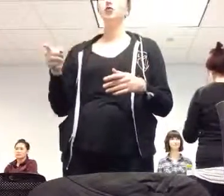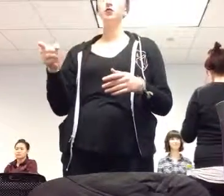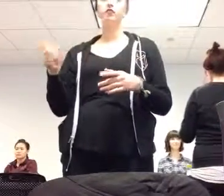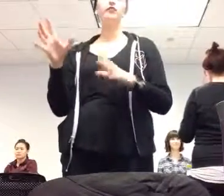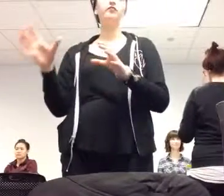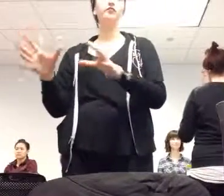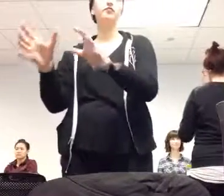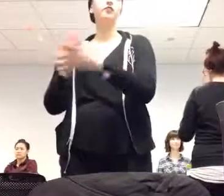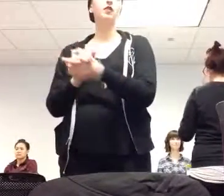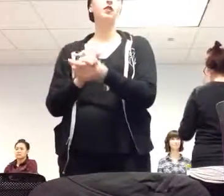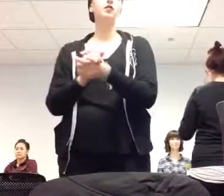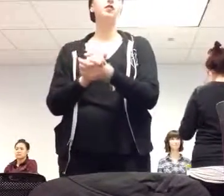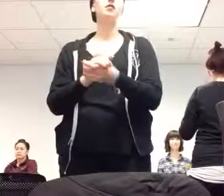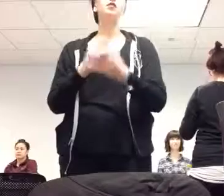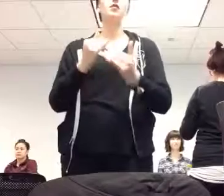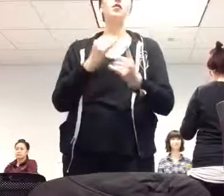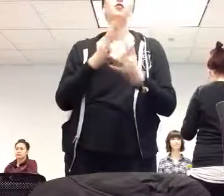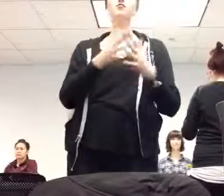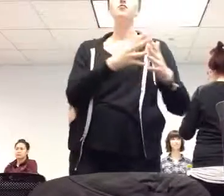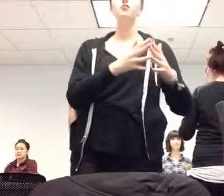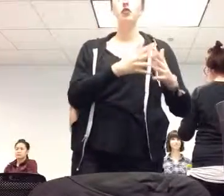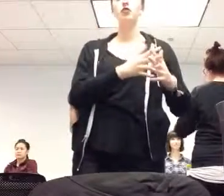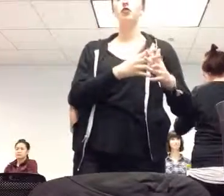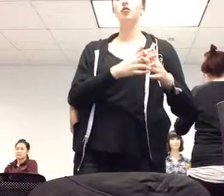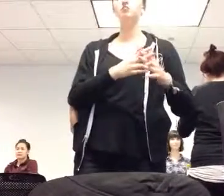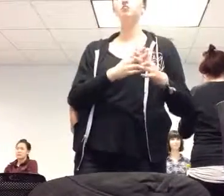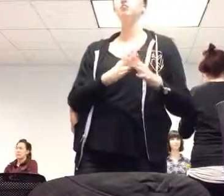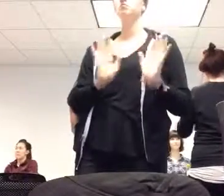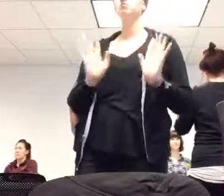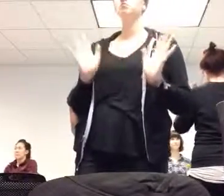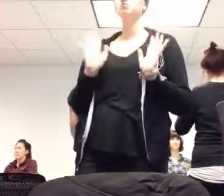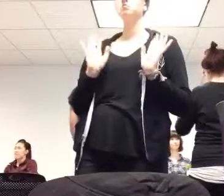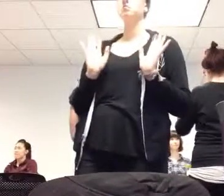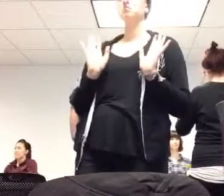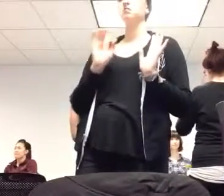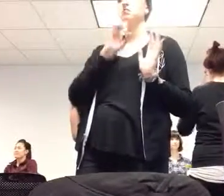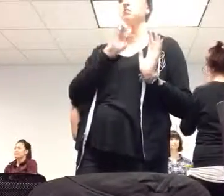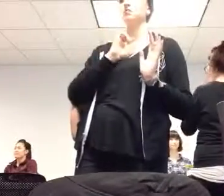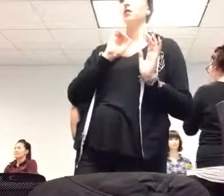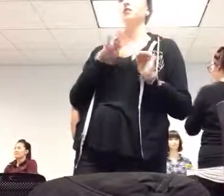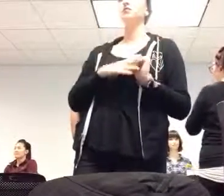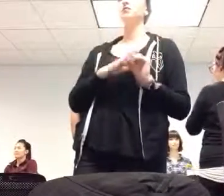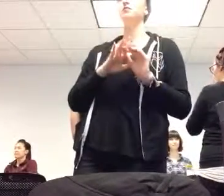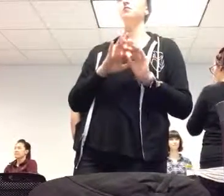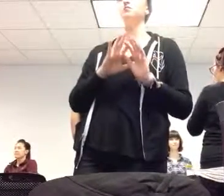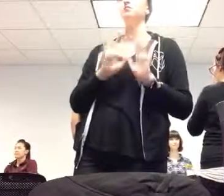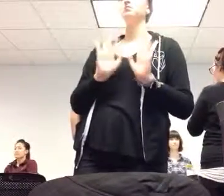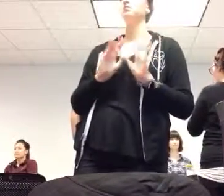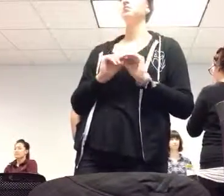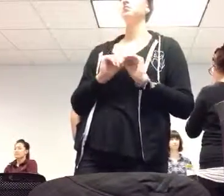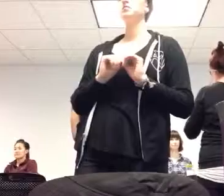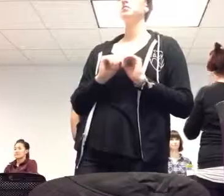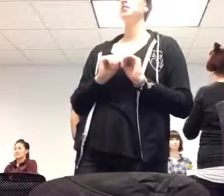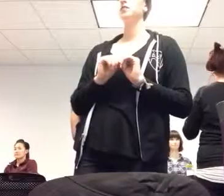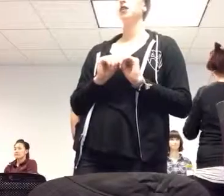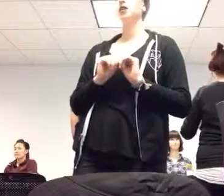was they had wholesale, what should I say, confiscation of industrial might